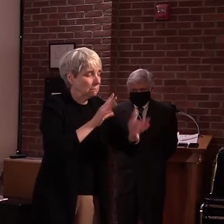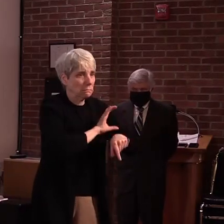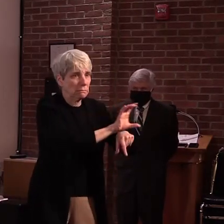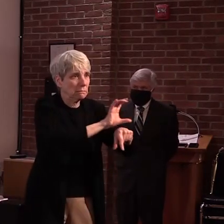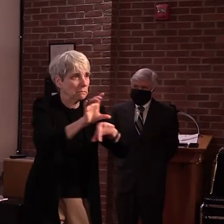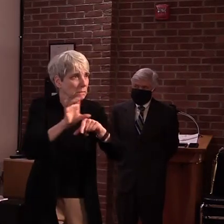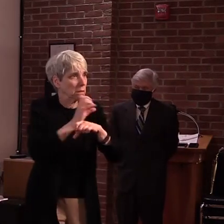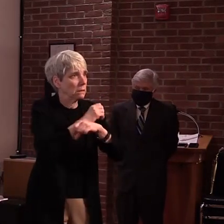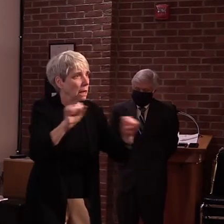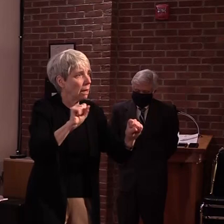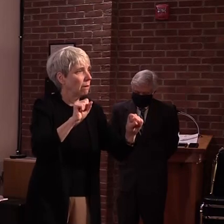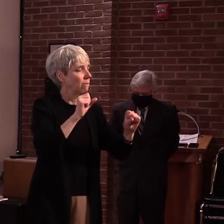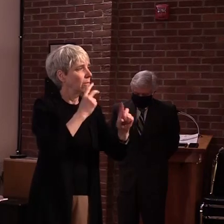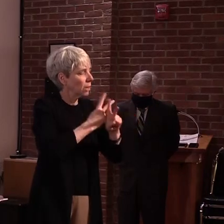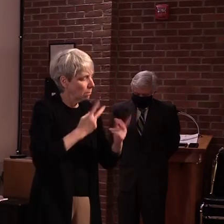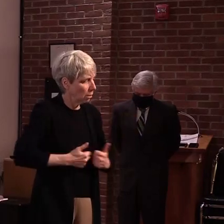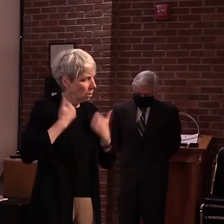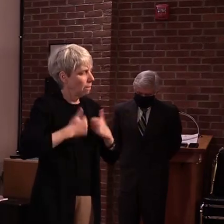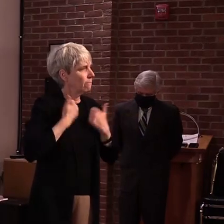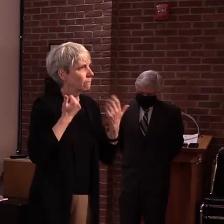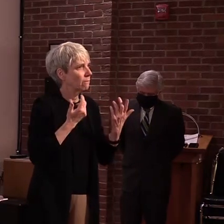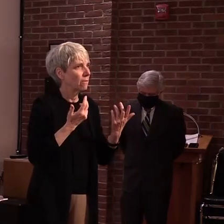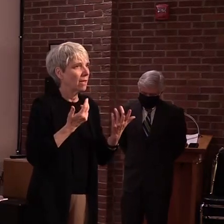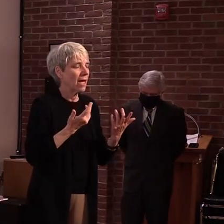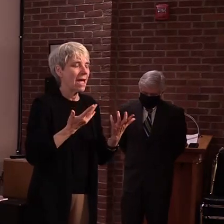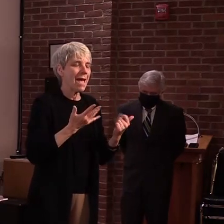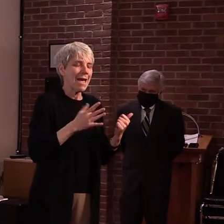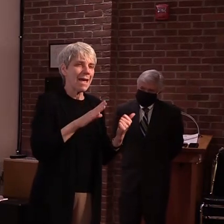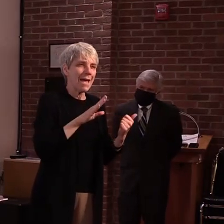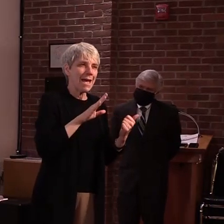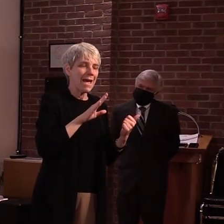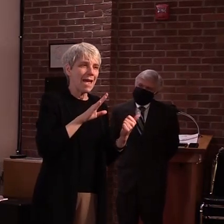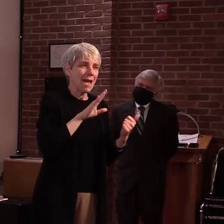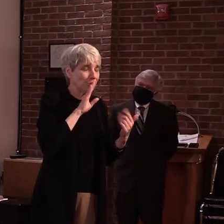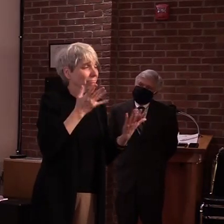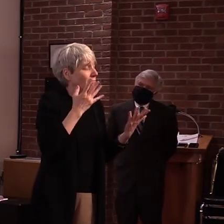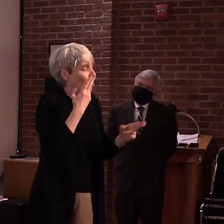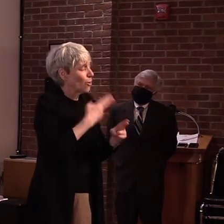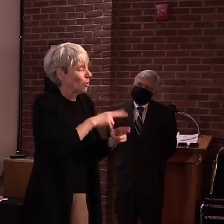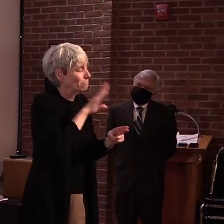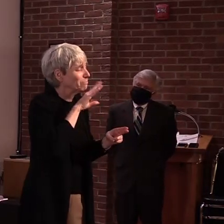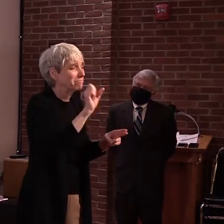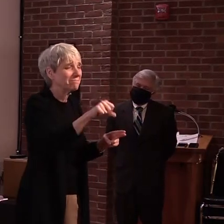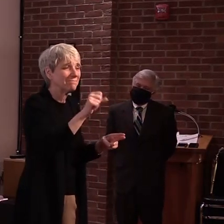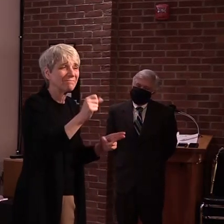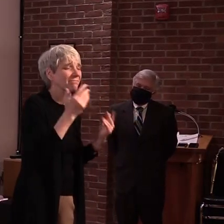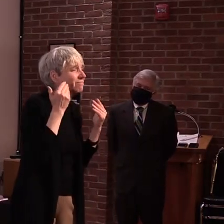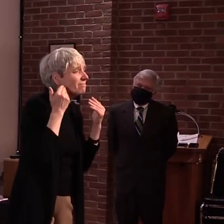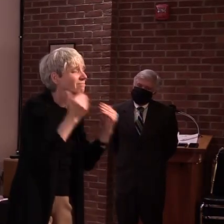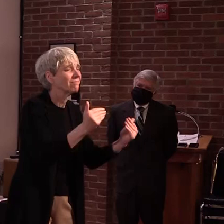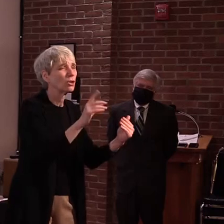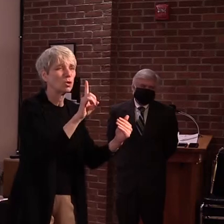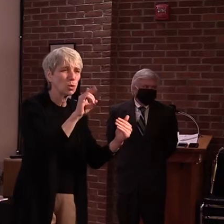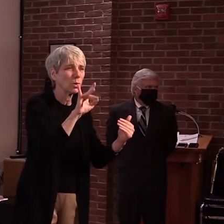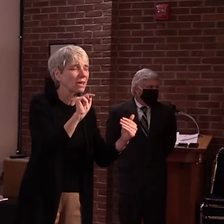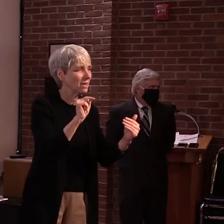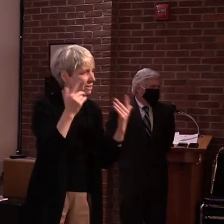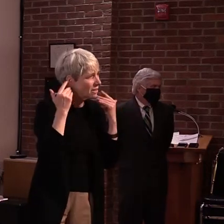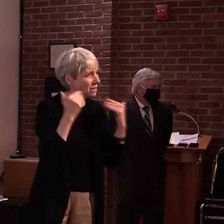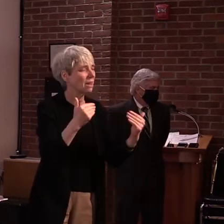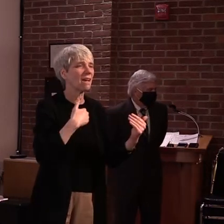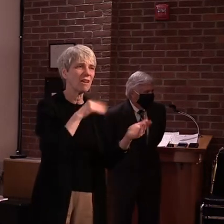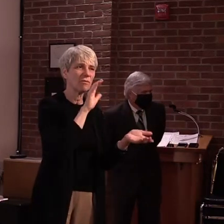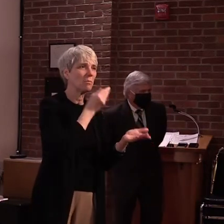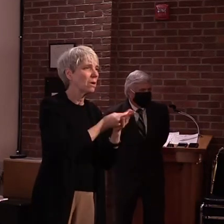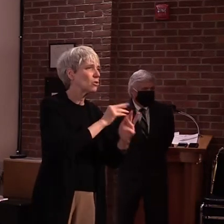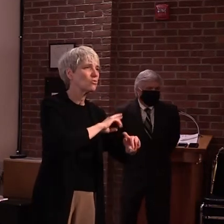So it's just not a frustration. Well, maybe it is a frustration. We just need to act. We have the money to do so. We